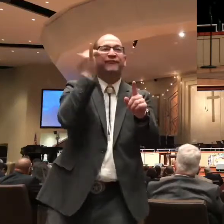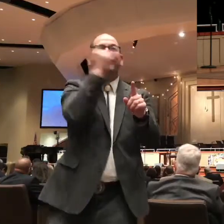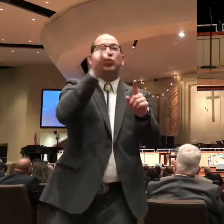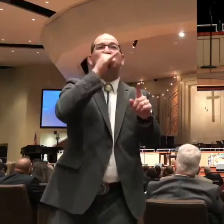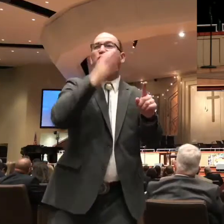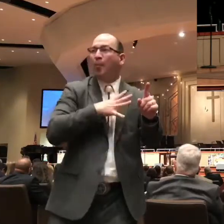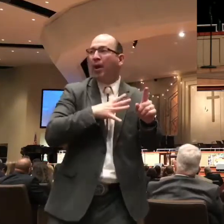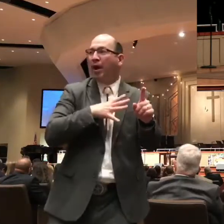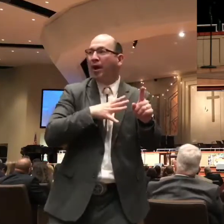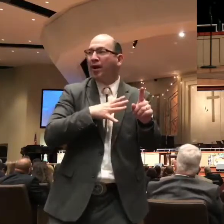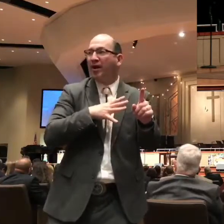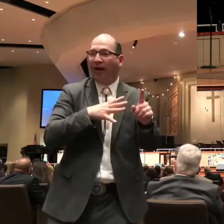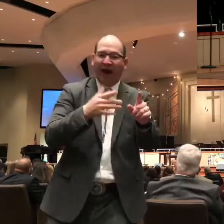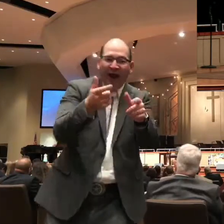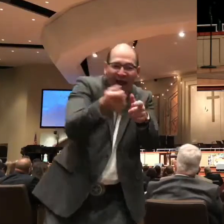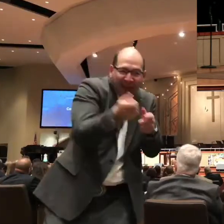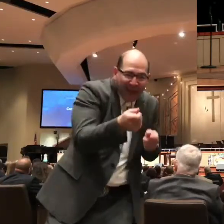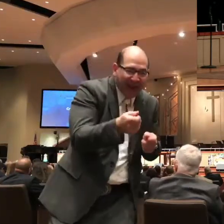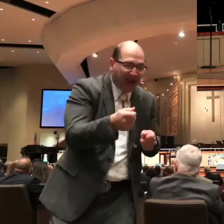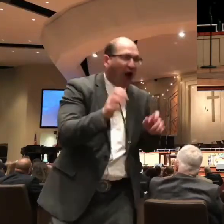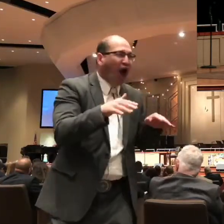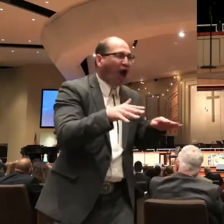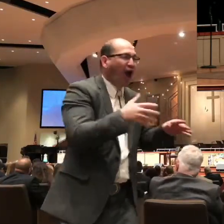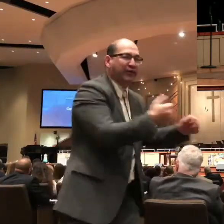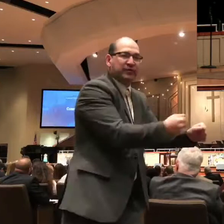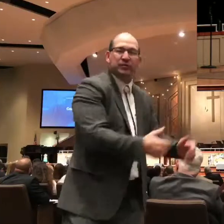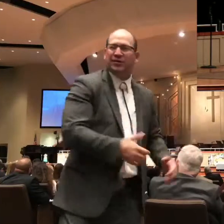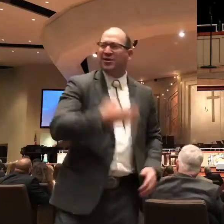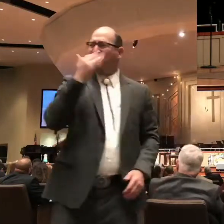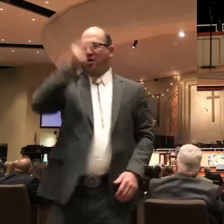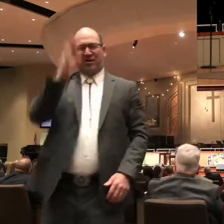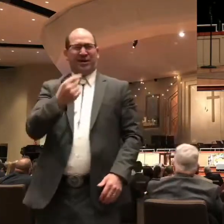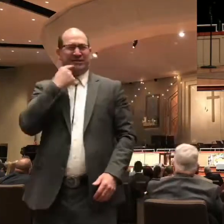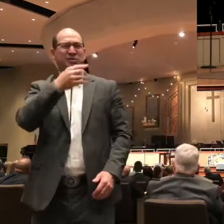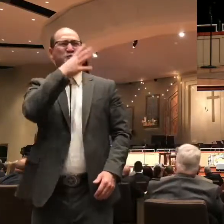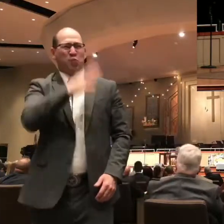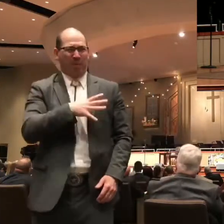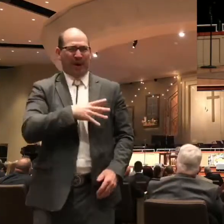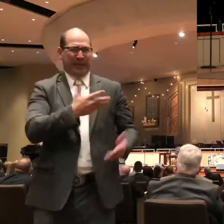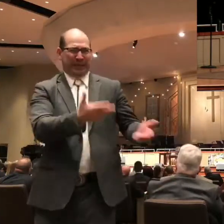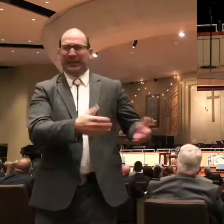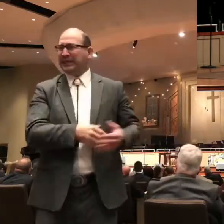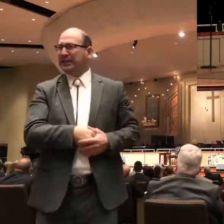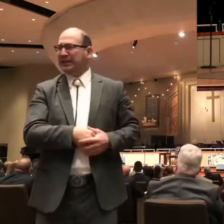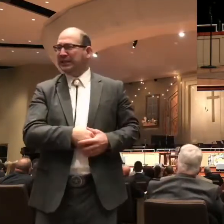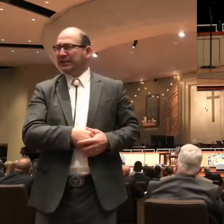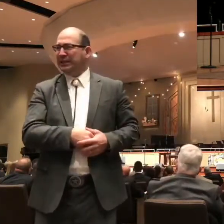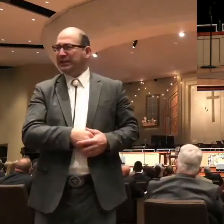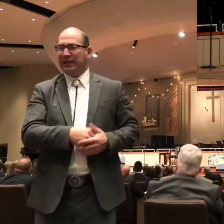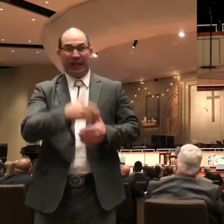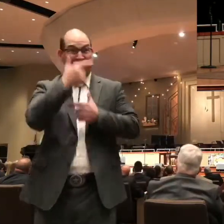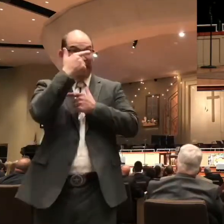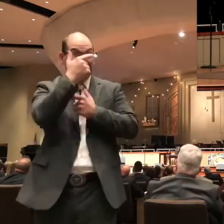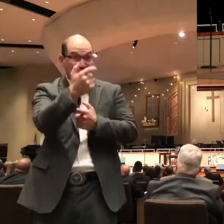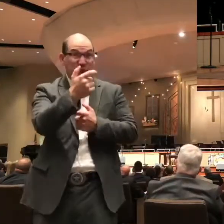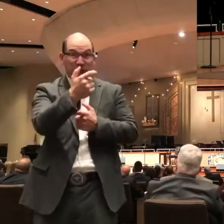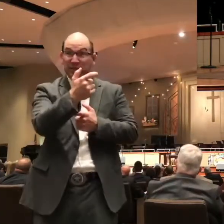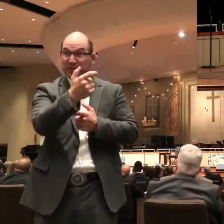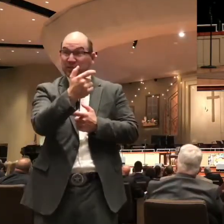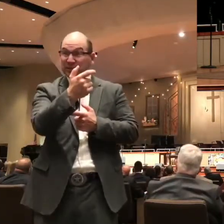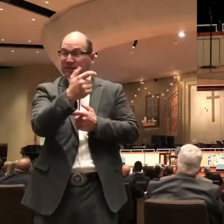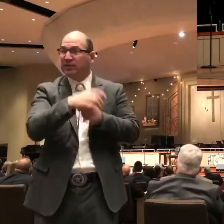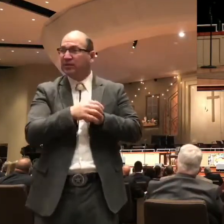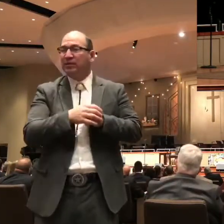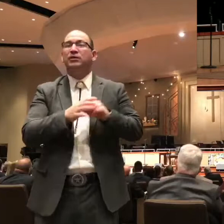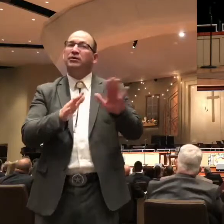Now, why does God specifically mention ladies here? This is an interesting text, and it's certainly not something that is to say